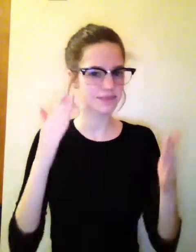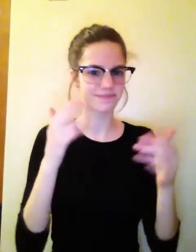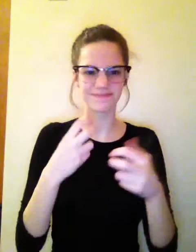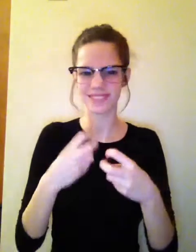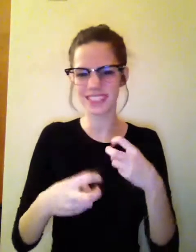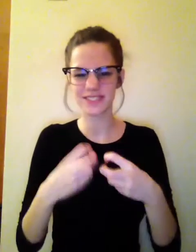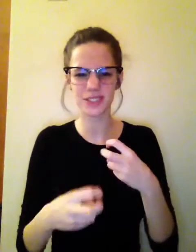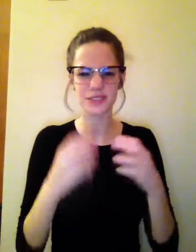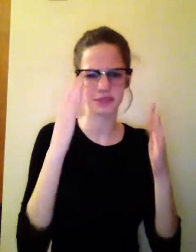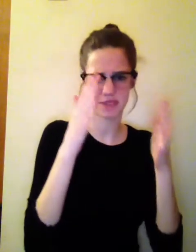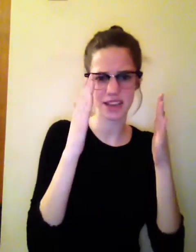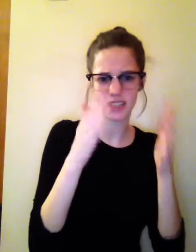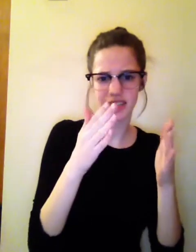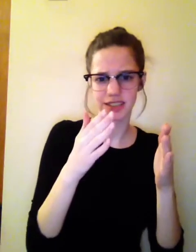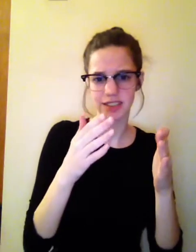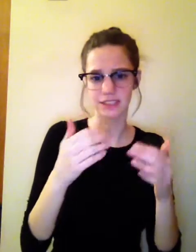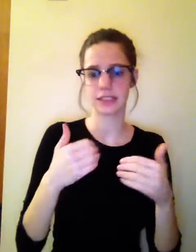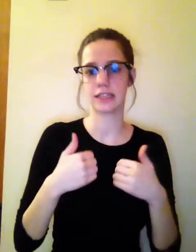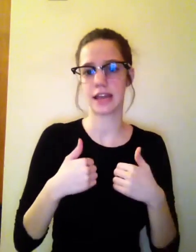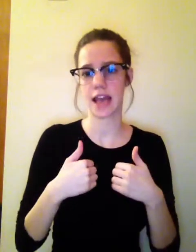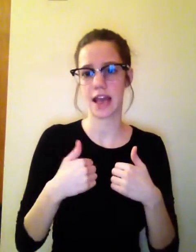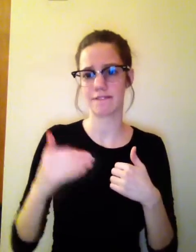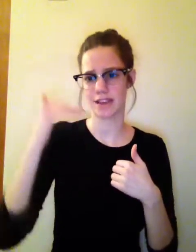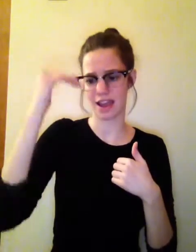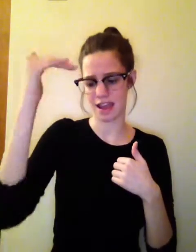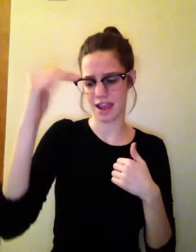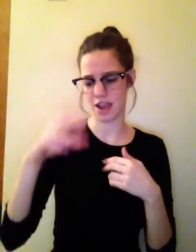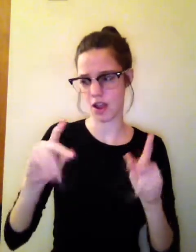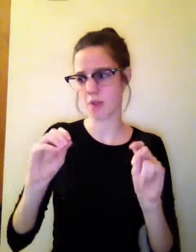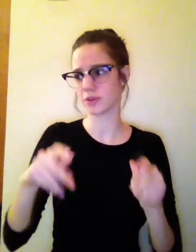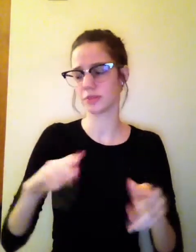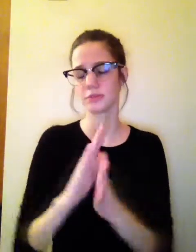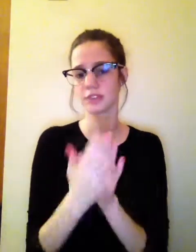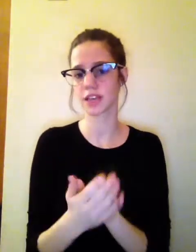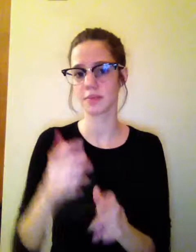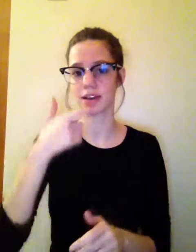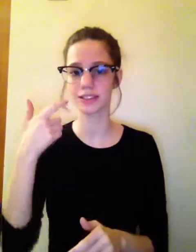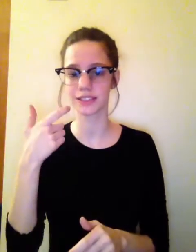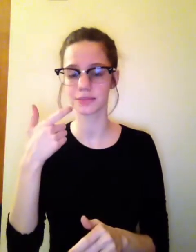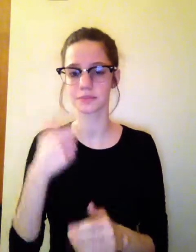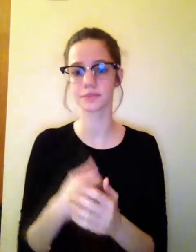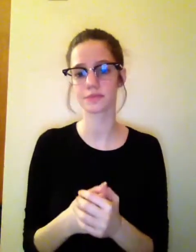have a higher chance of addiction. You may turn to drugs as a way to feel better, or as a way to try to feel